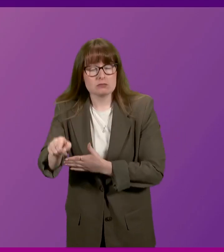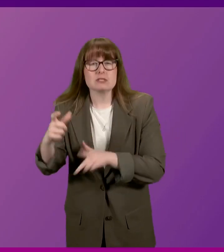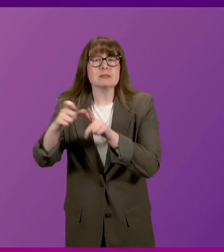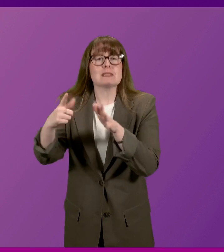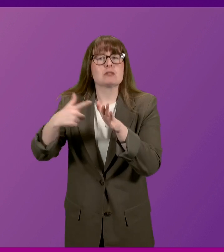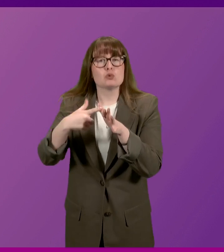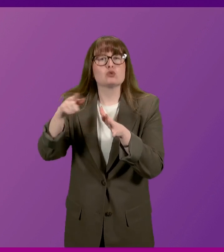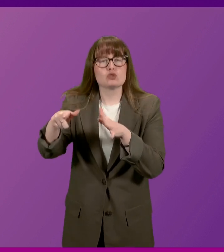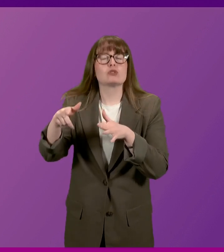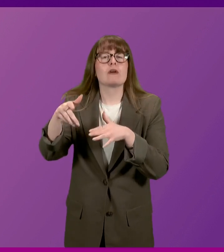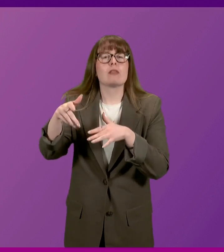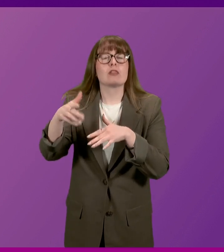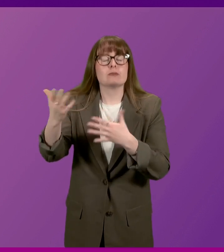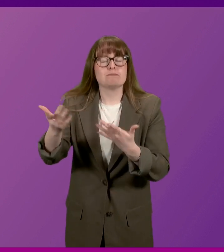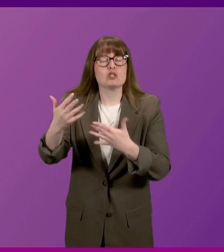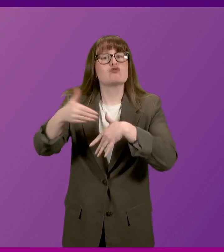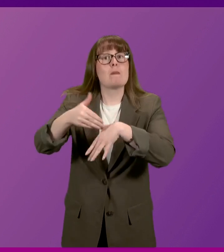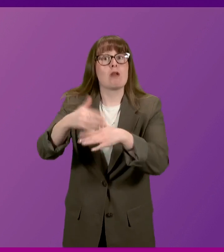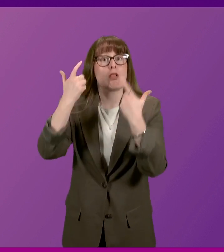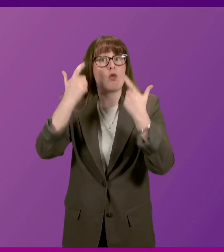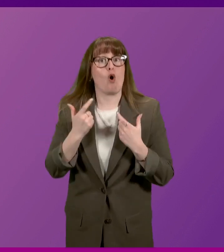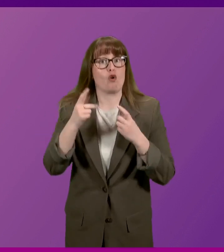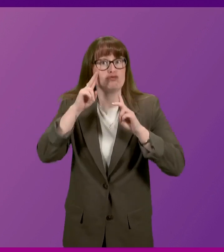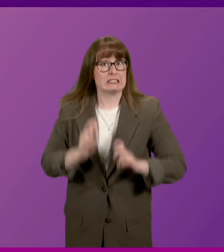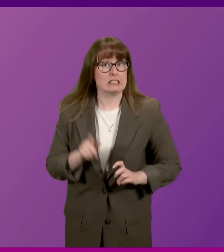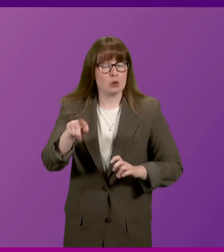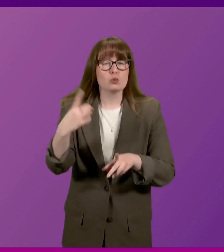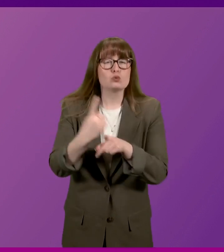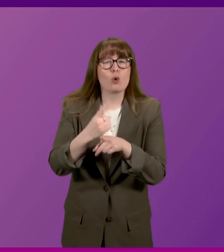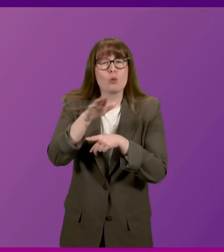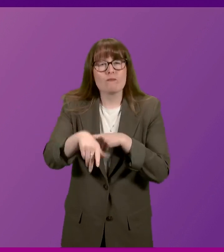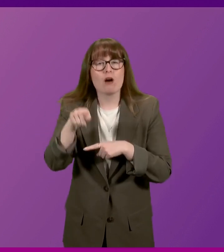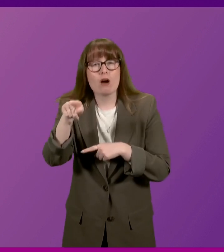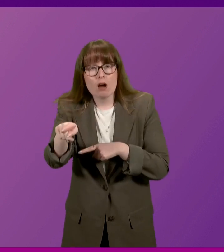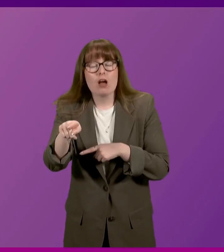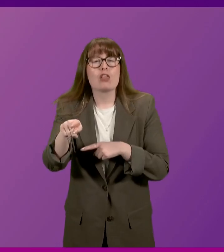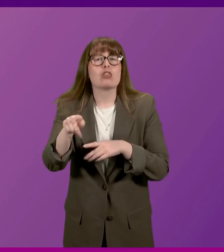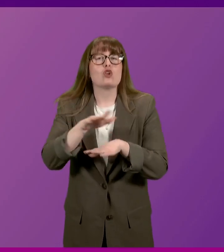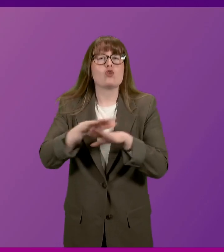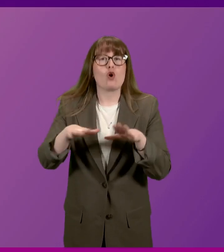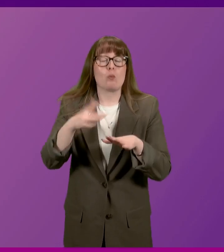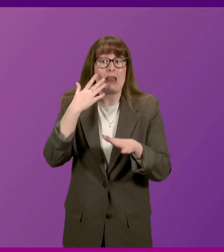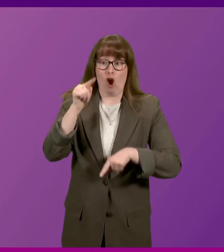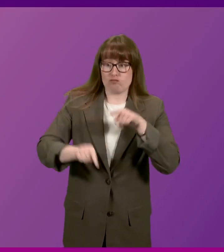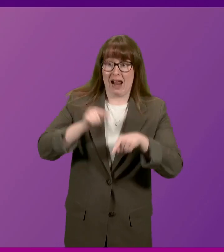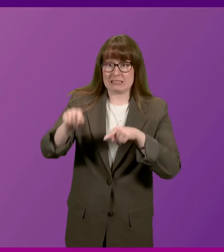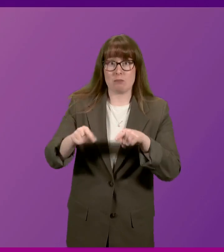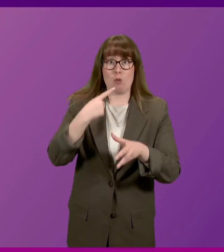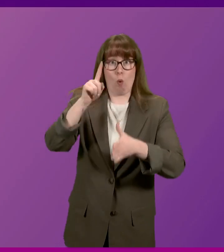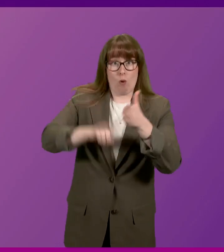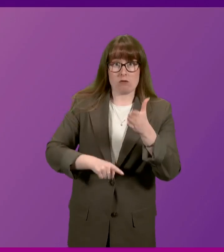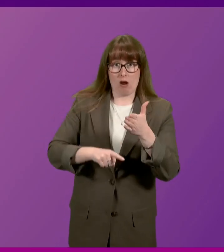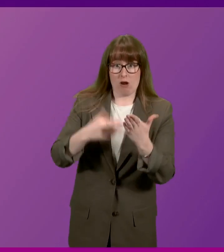abuse, the criminal law research, we're talking about once the non-harassment orders stopped, how could